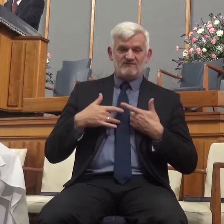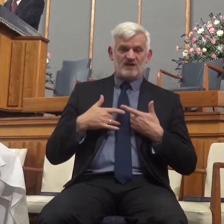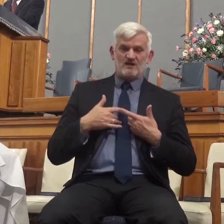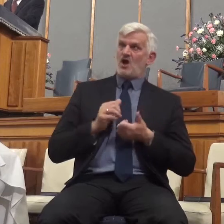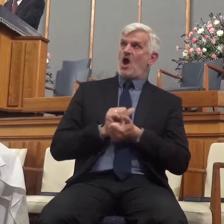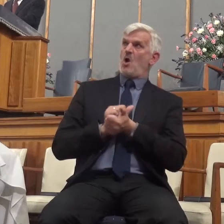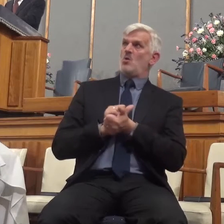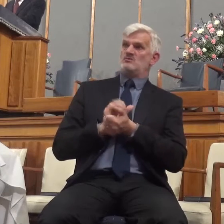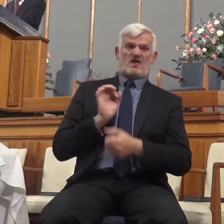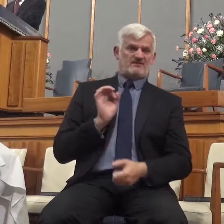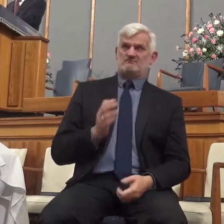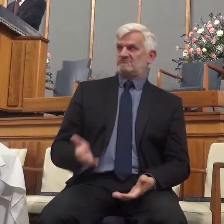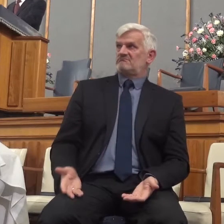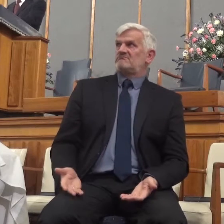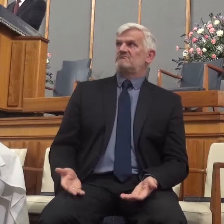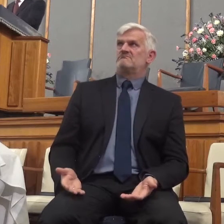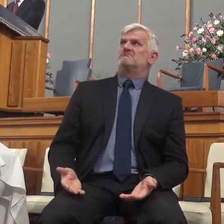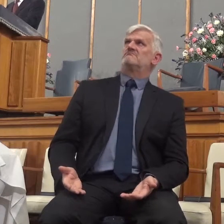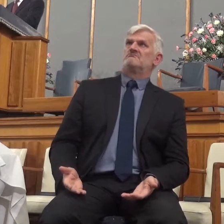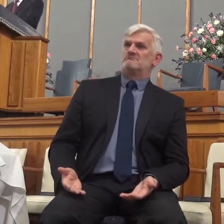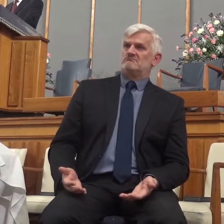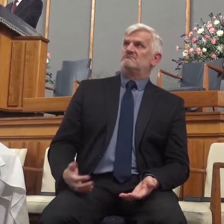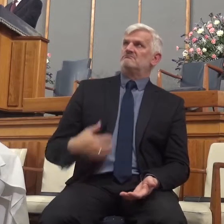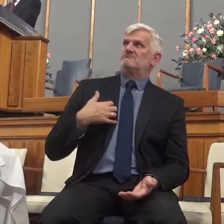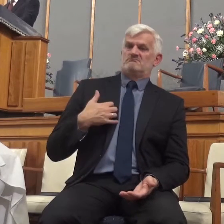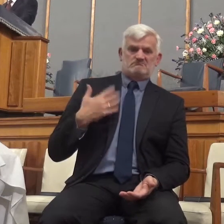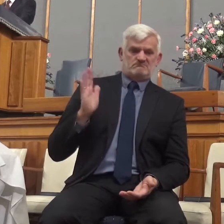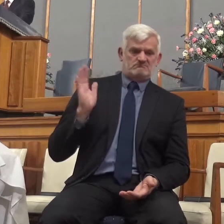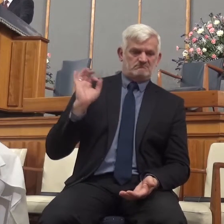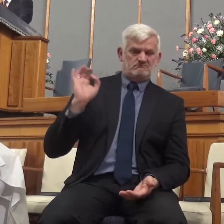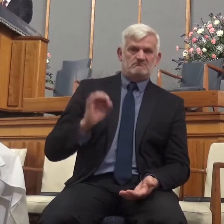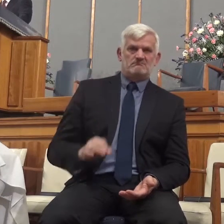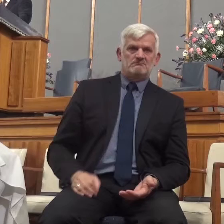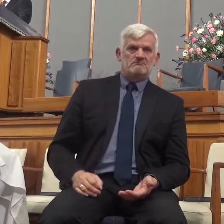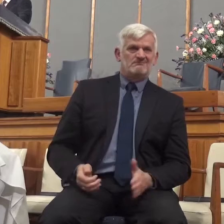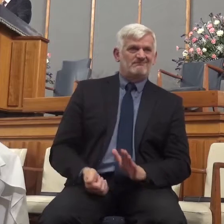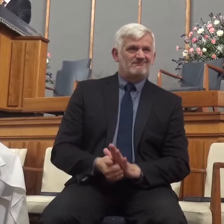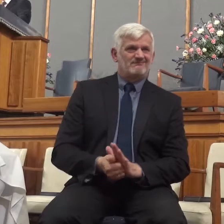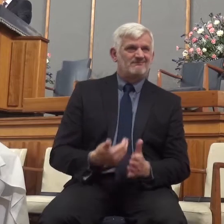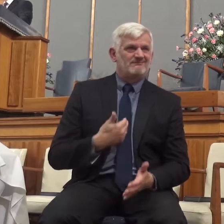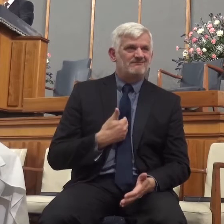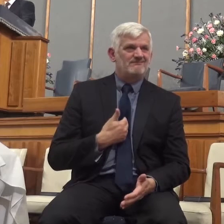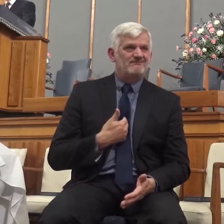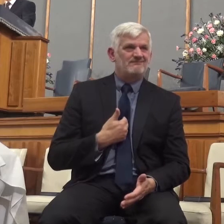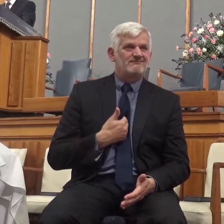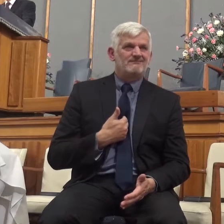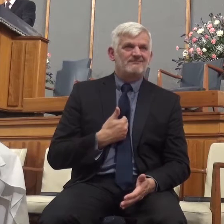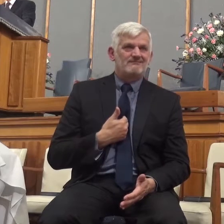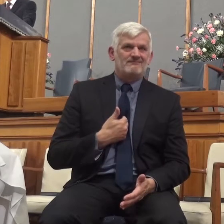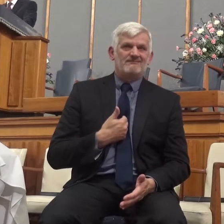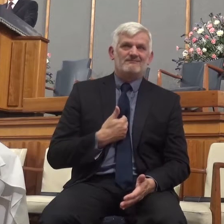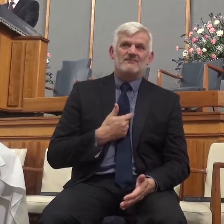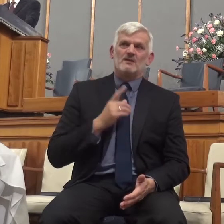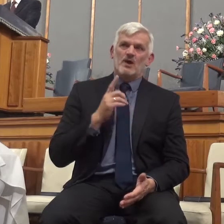We paid no homage. We showed no interest. Astonishing. You see the richness of the